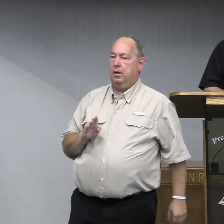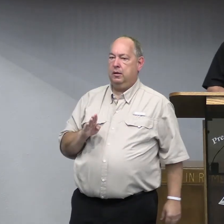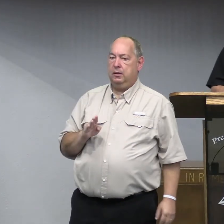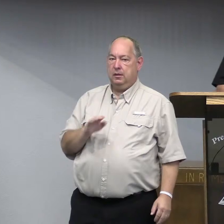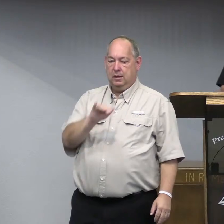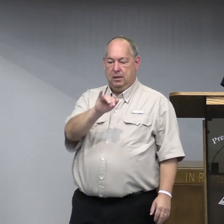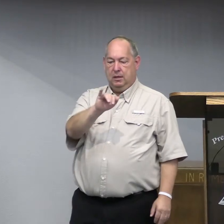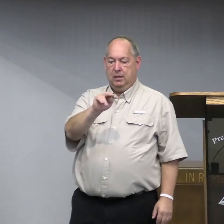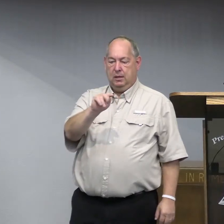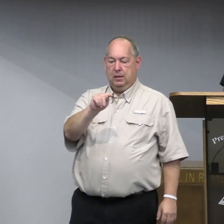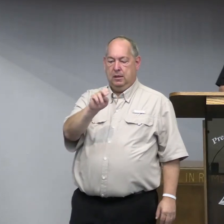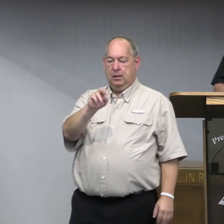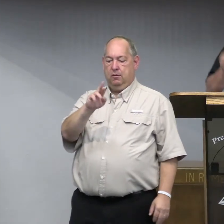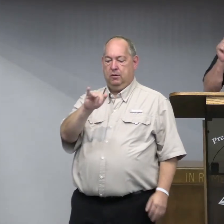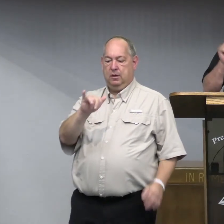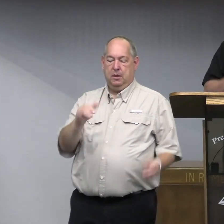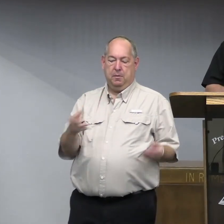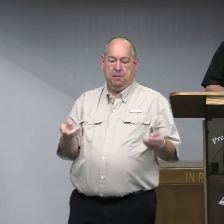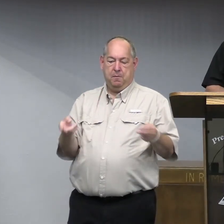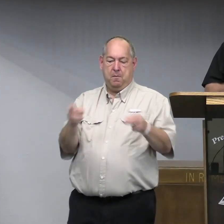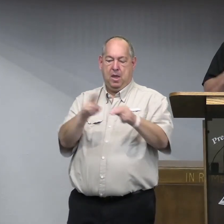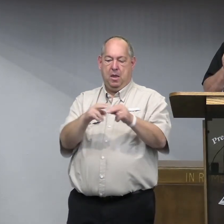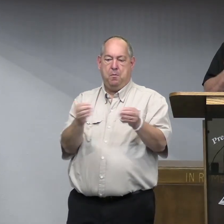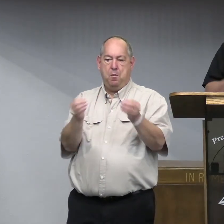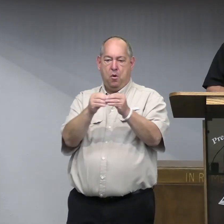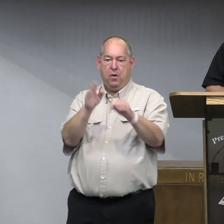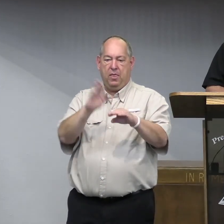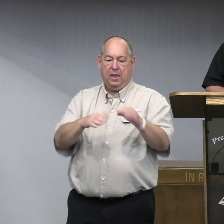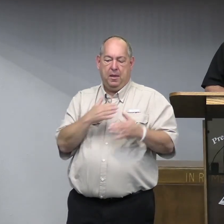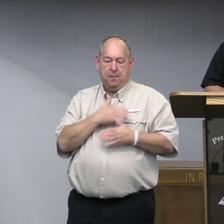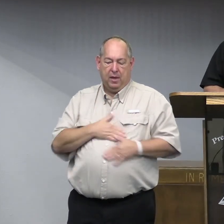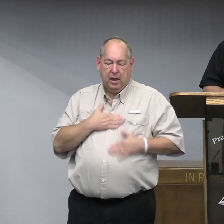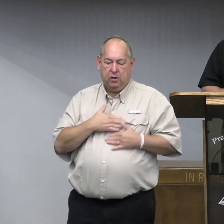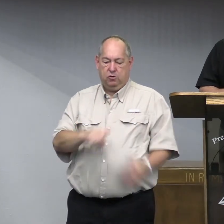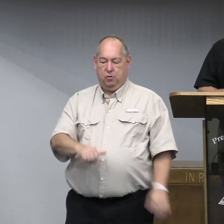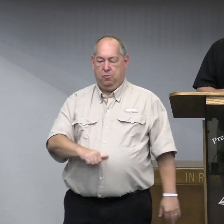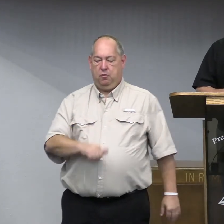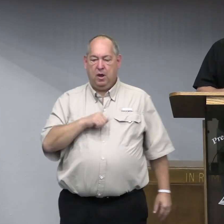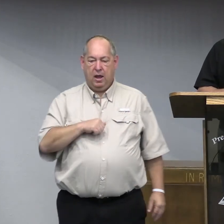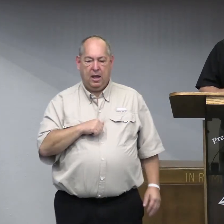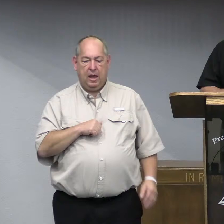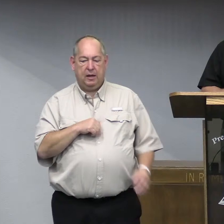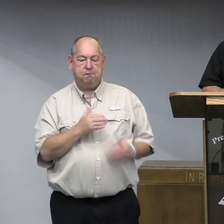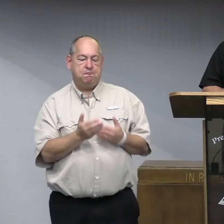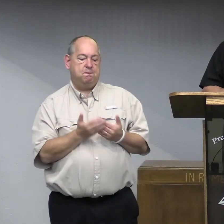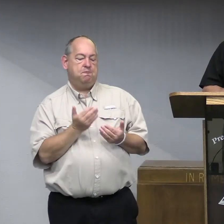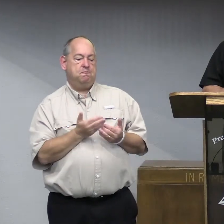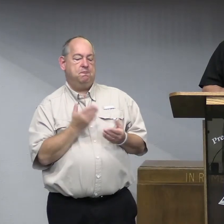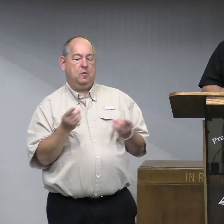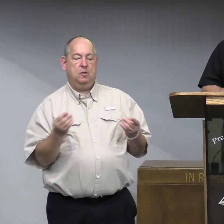integrity mattered more than pleasure, pride, or convenience.